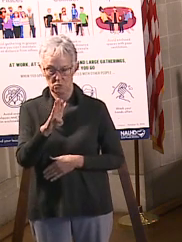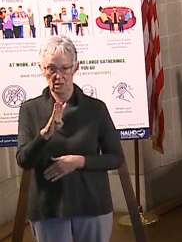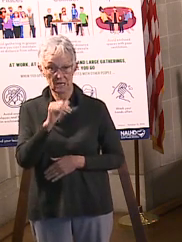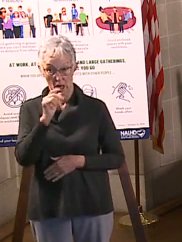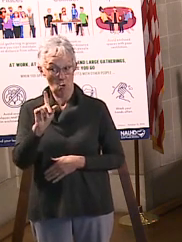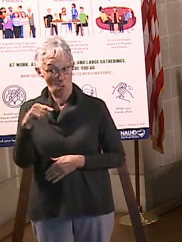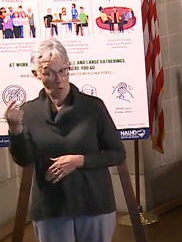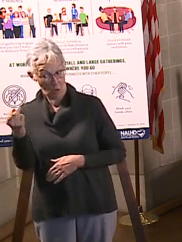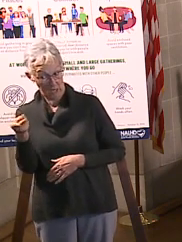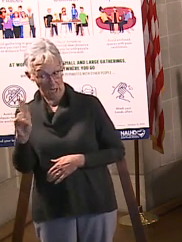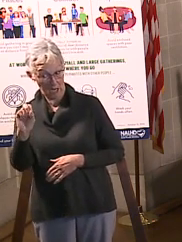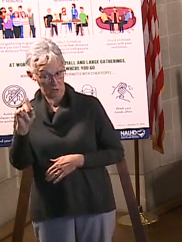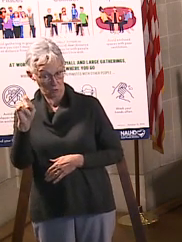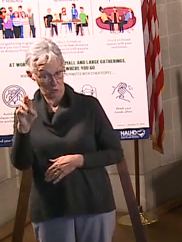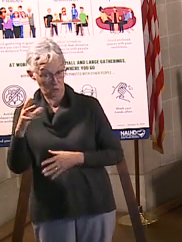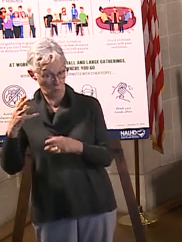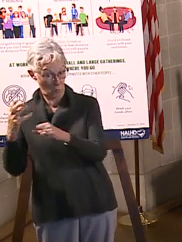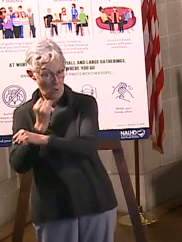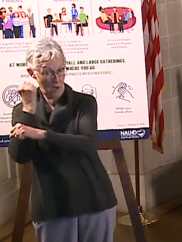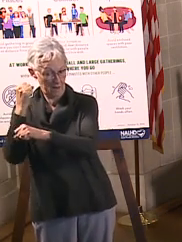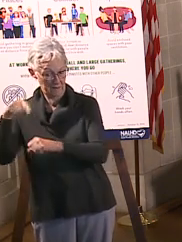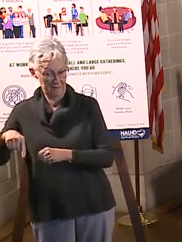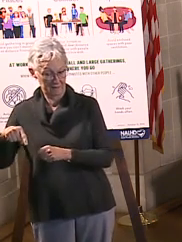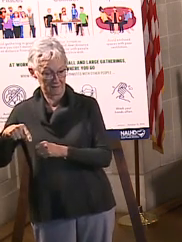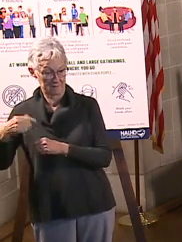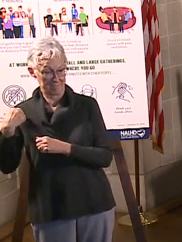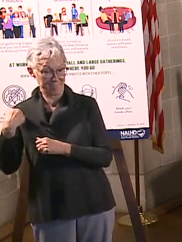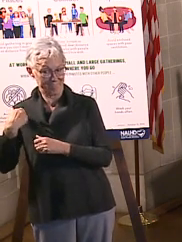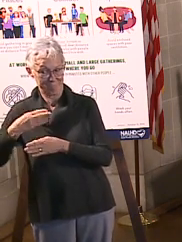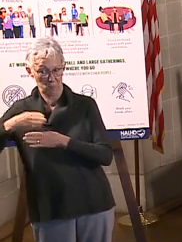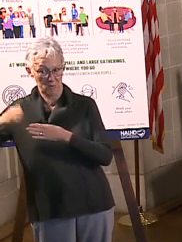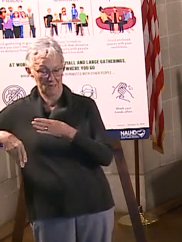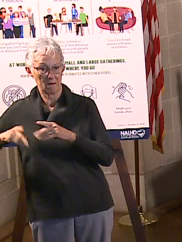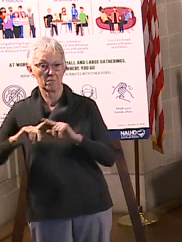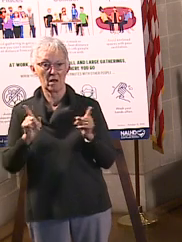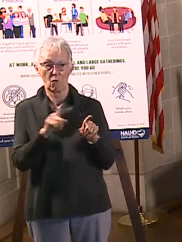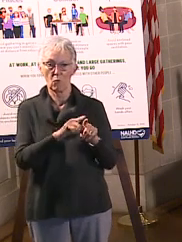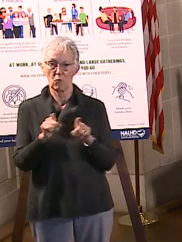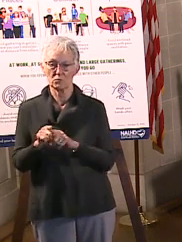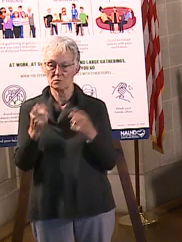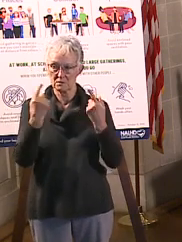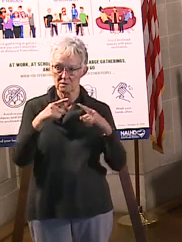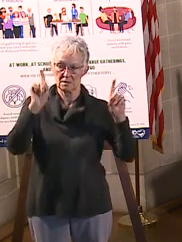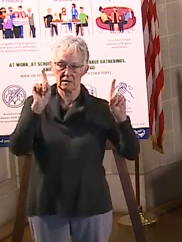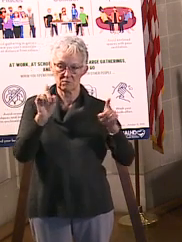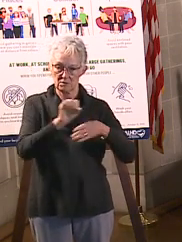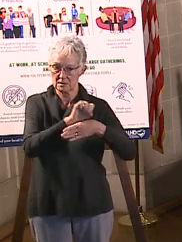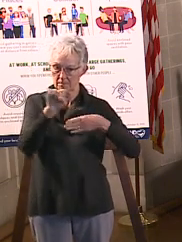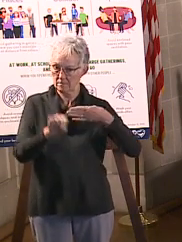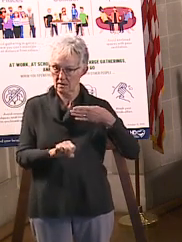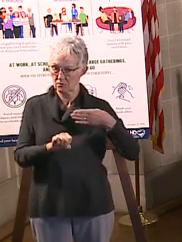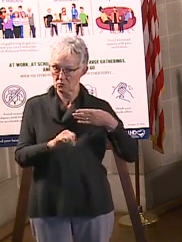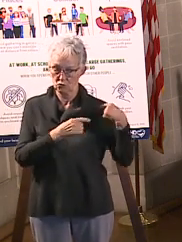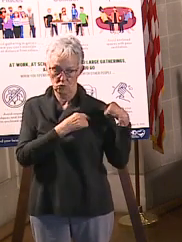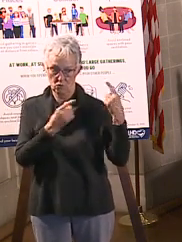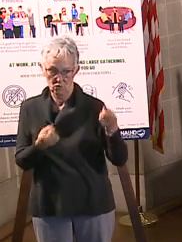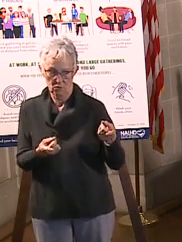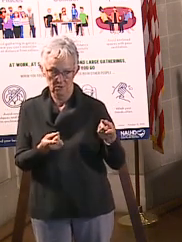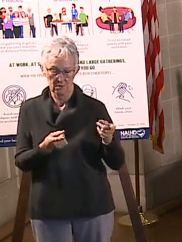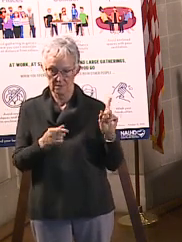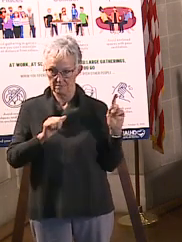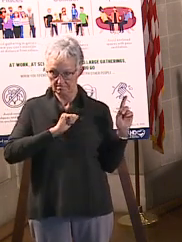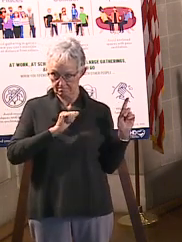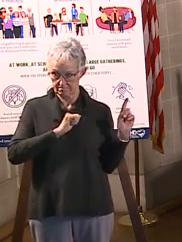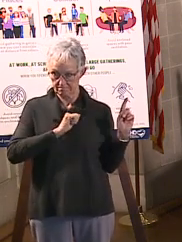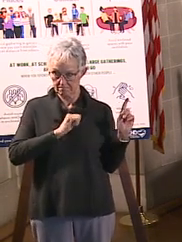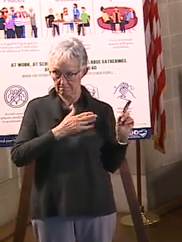Huskers win this weekend, had a successful football weekend, but also have had a very successful semester. Obviously, I've got some personal experience with this. My